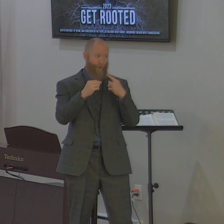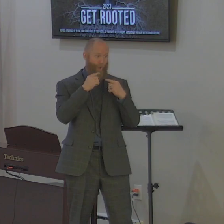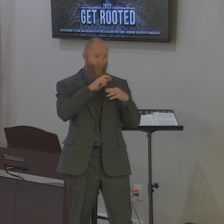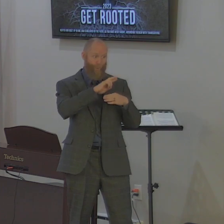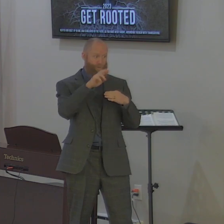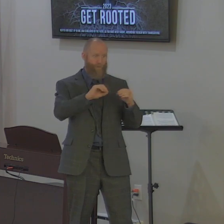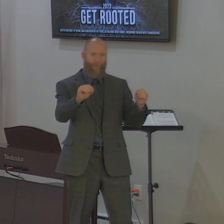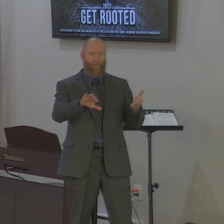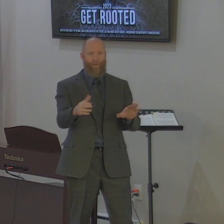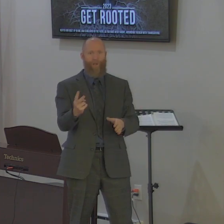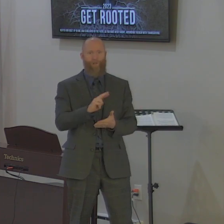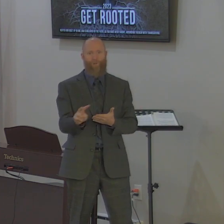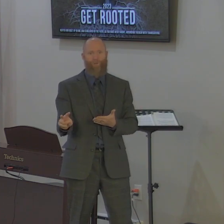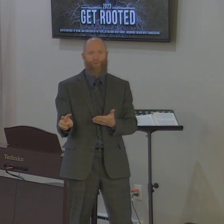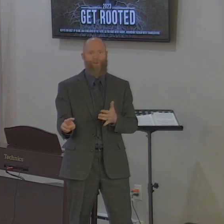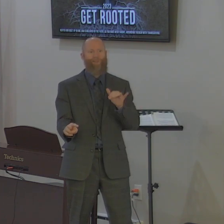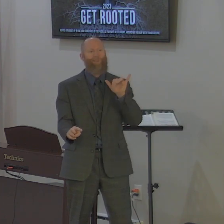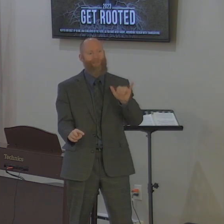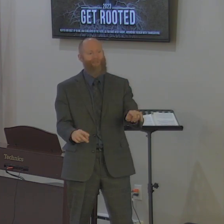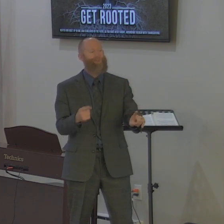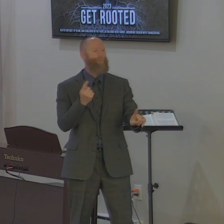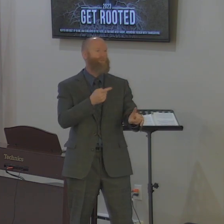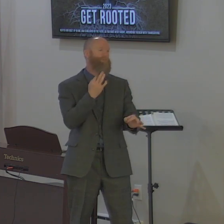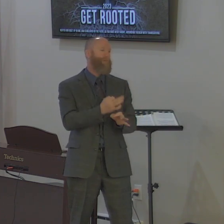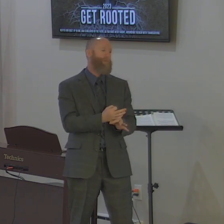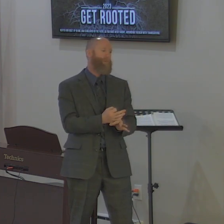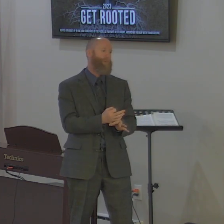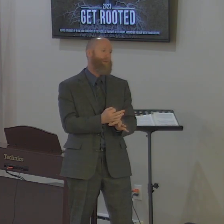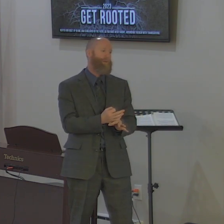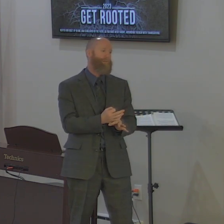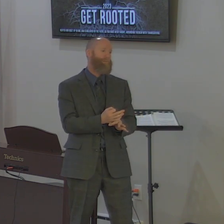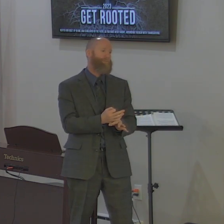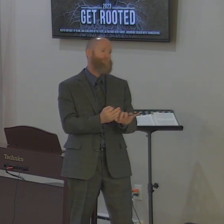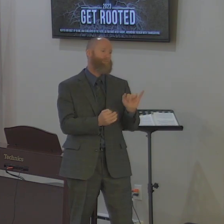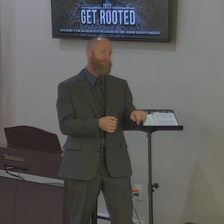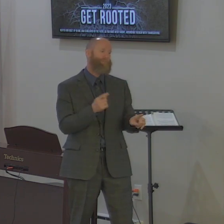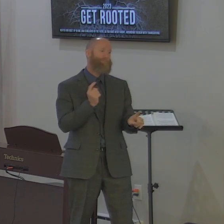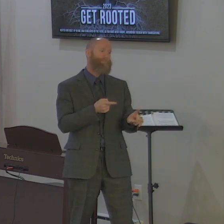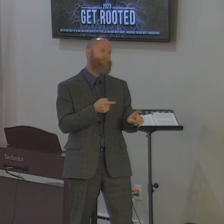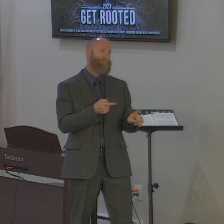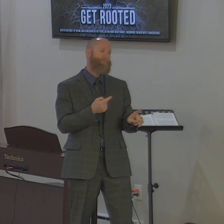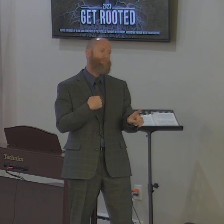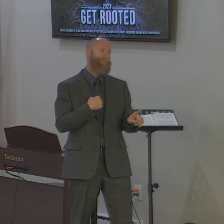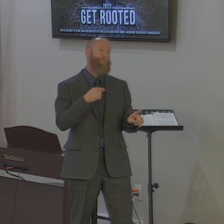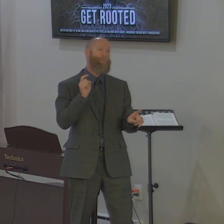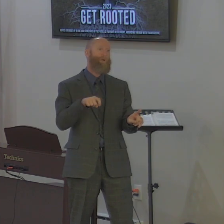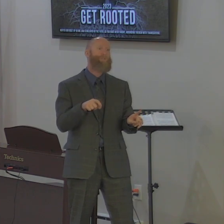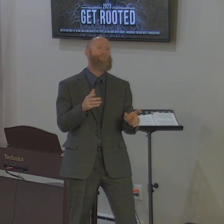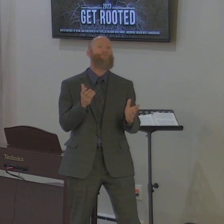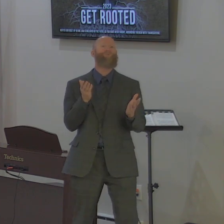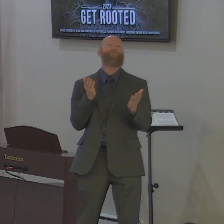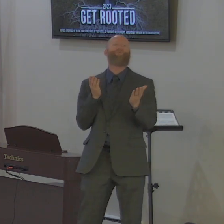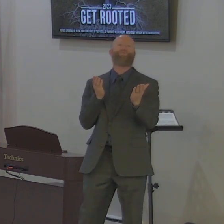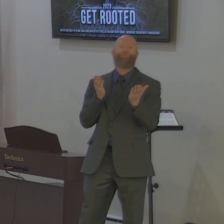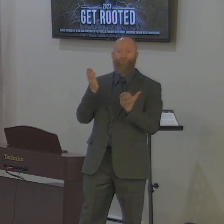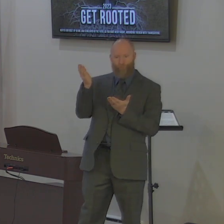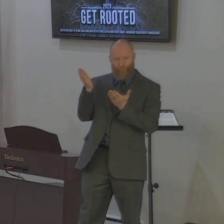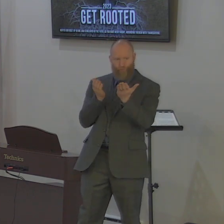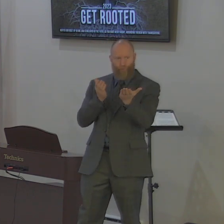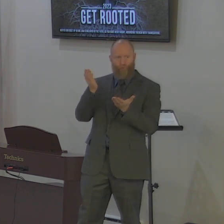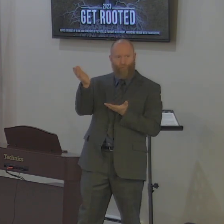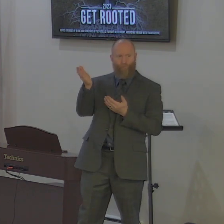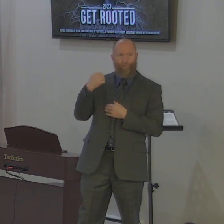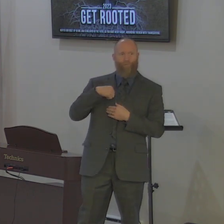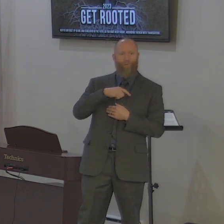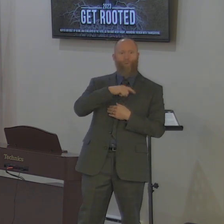That's how faith works. We're told to serve and to obey and to do